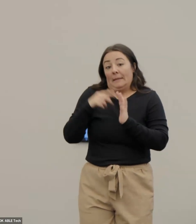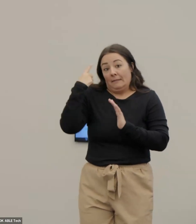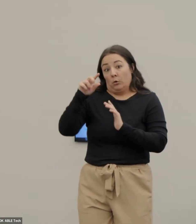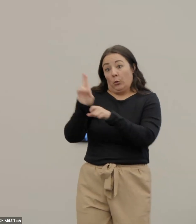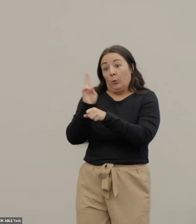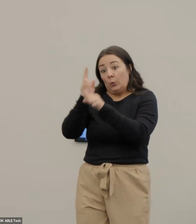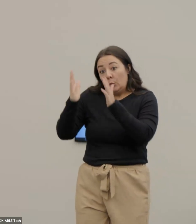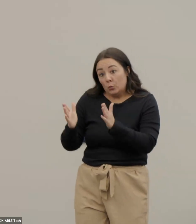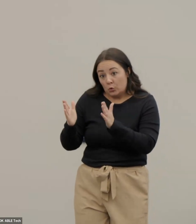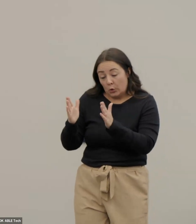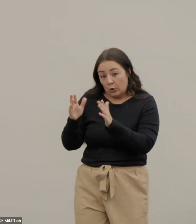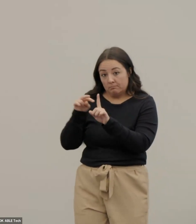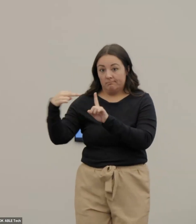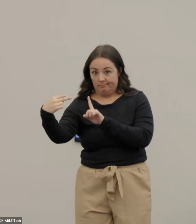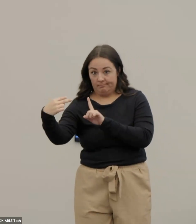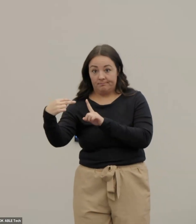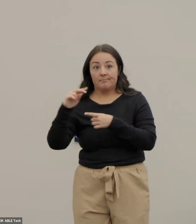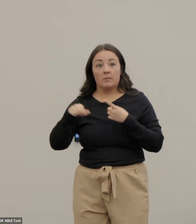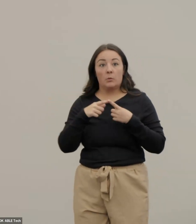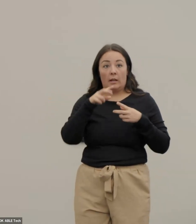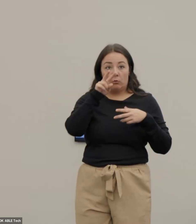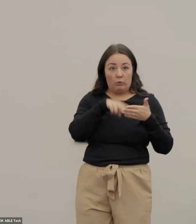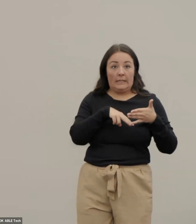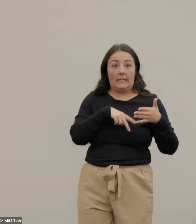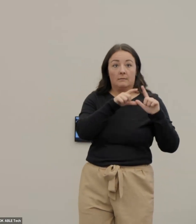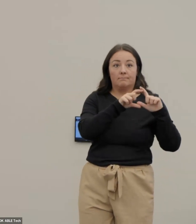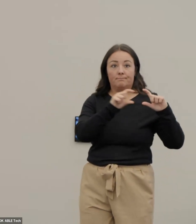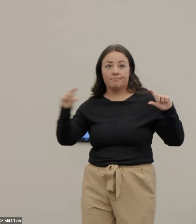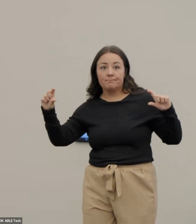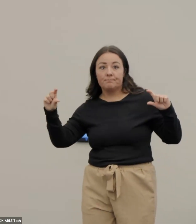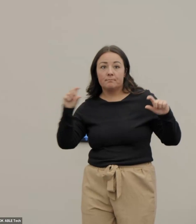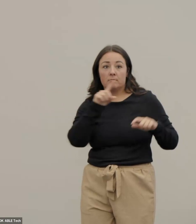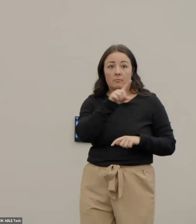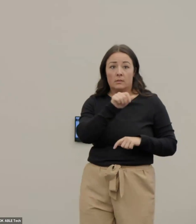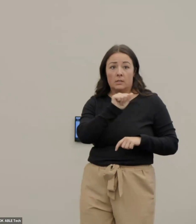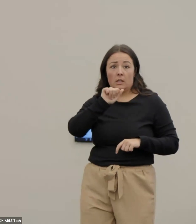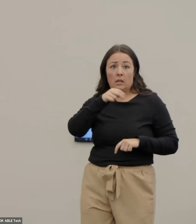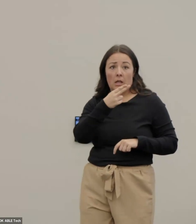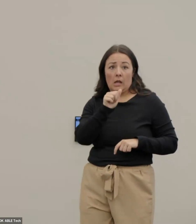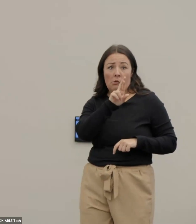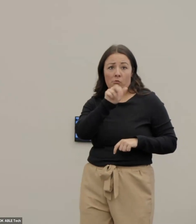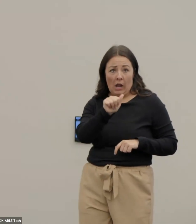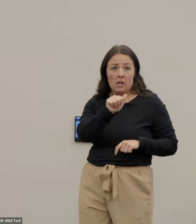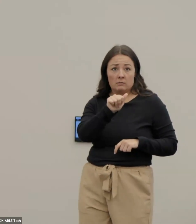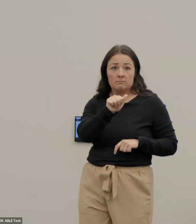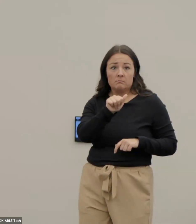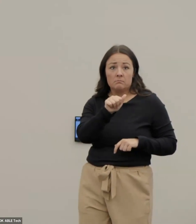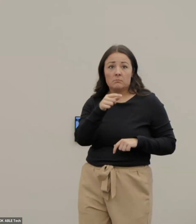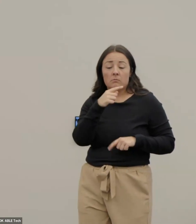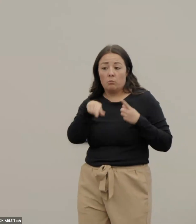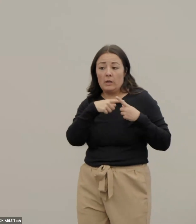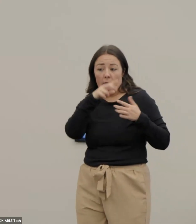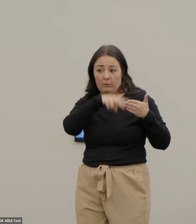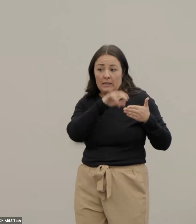read, for example, like this cell here that says Zahava, when I read that cell, it's going to